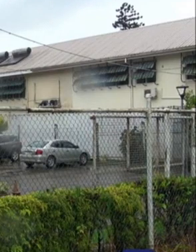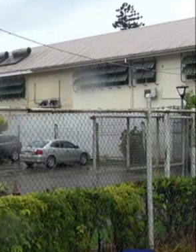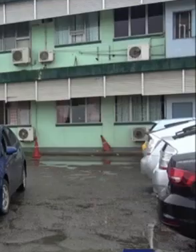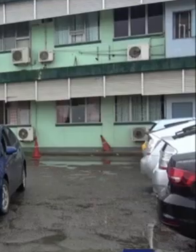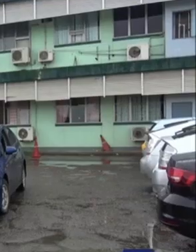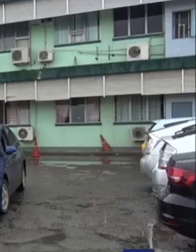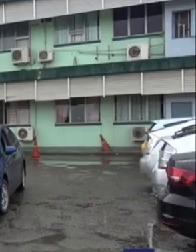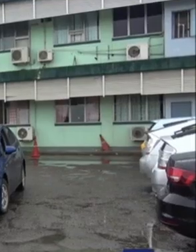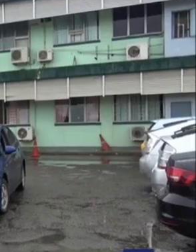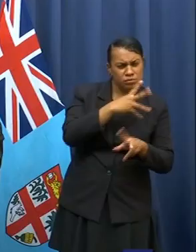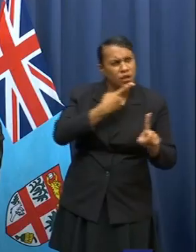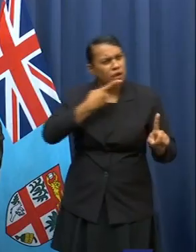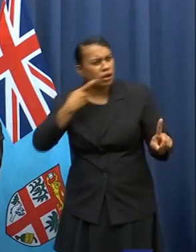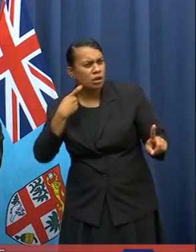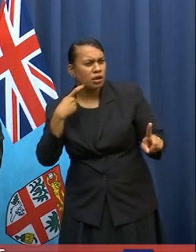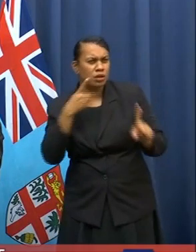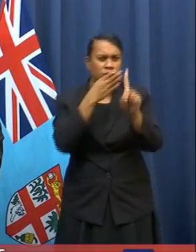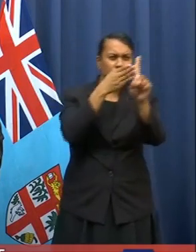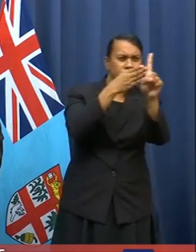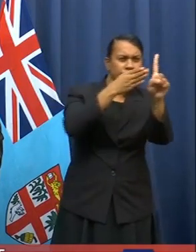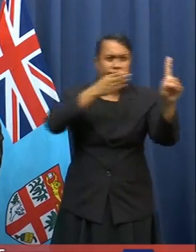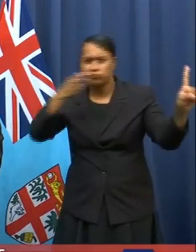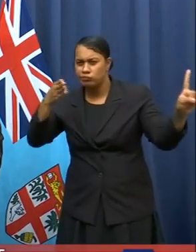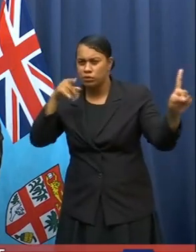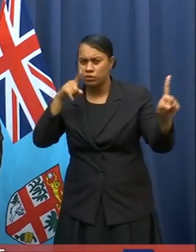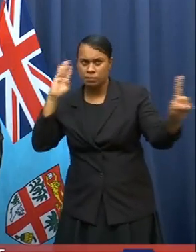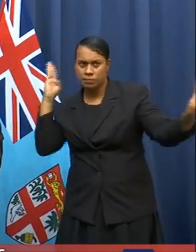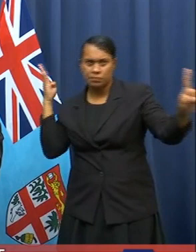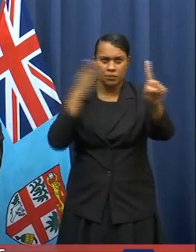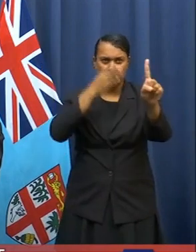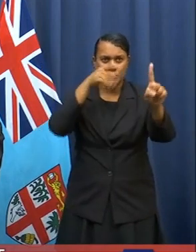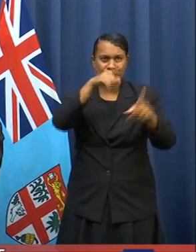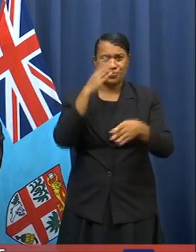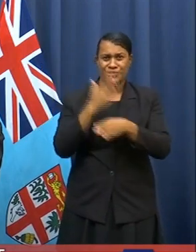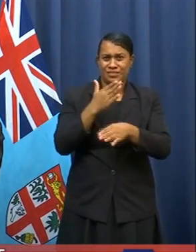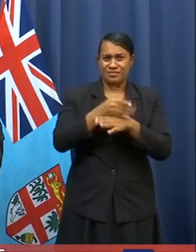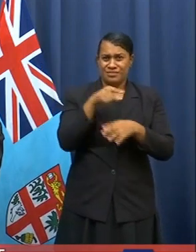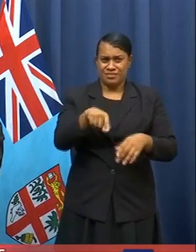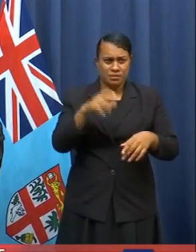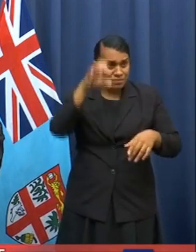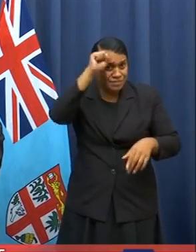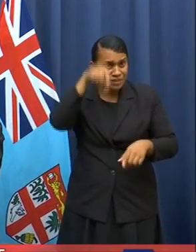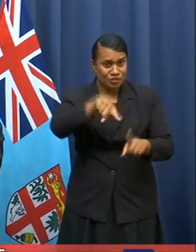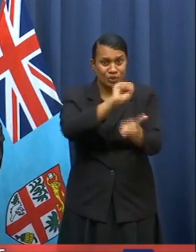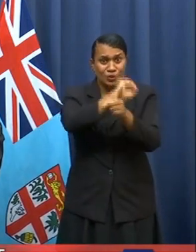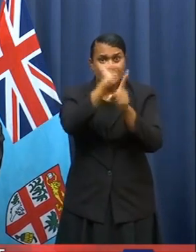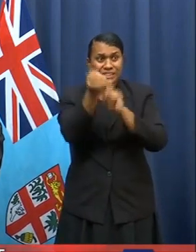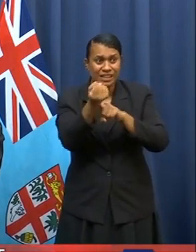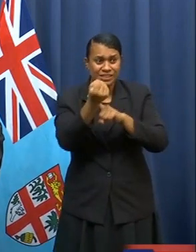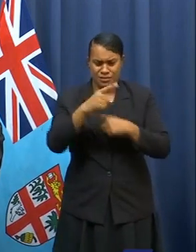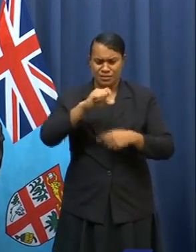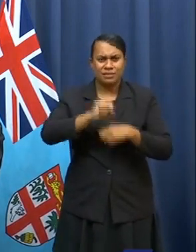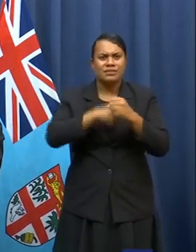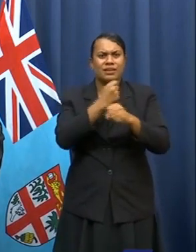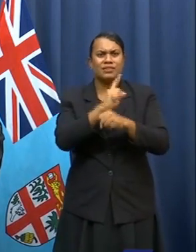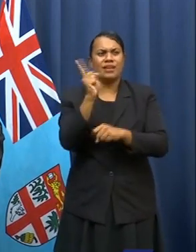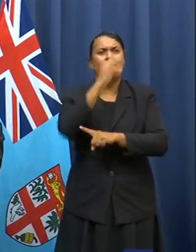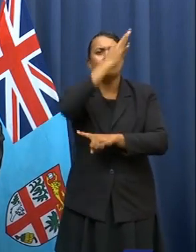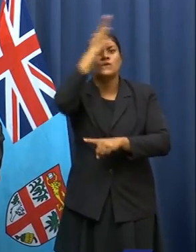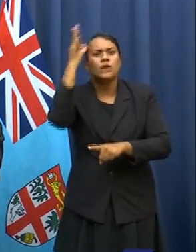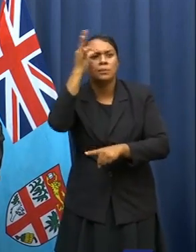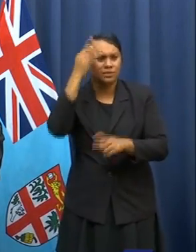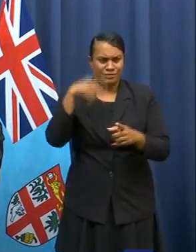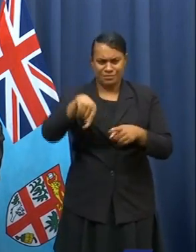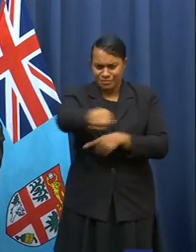develop flu-like symptoms. Remember, this is the flu season, so the symptoms are relatively similar to flu. It is very